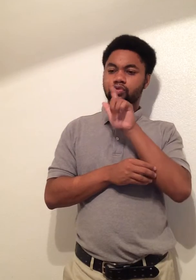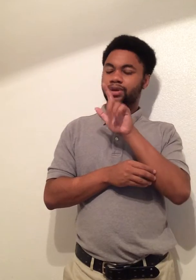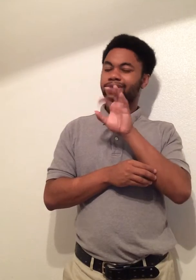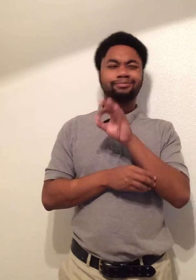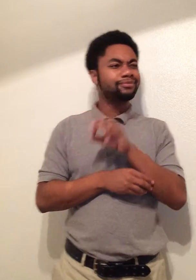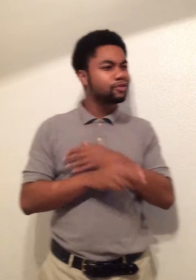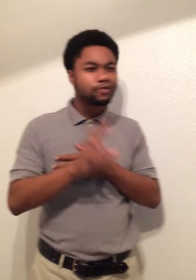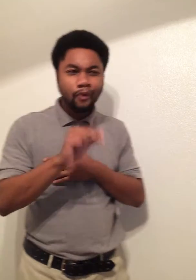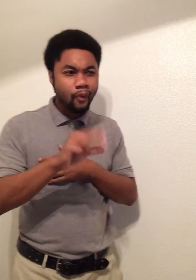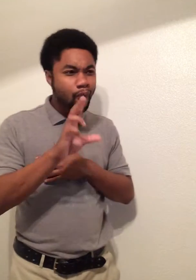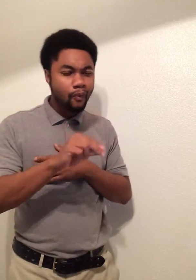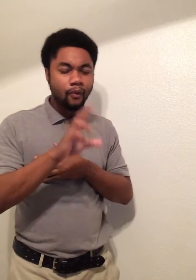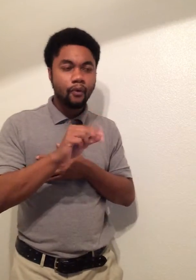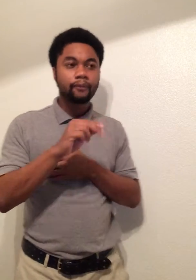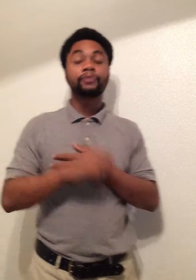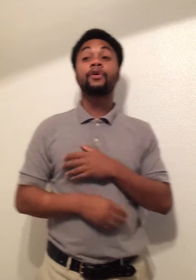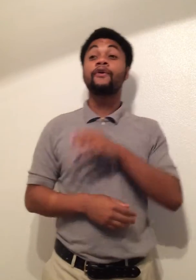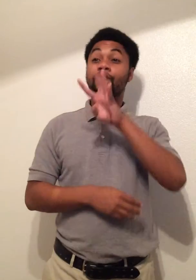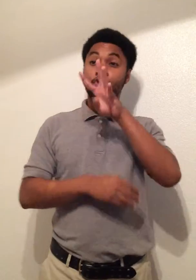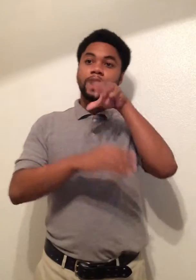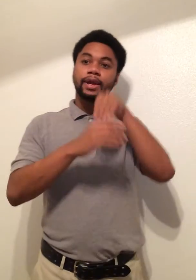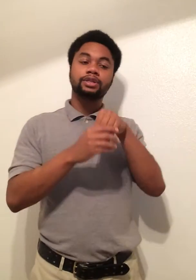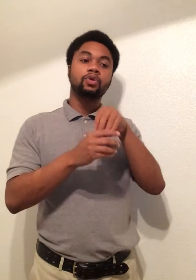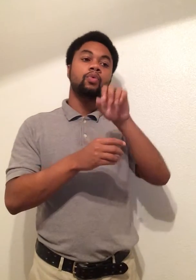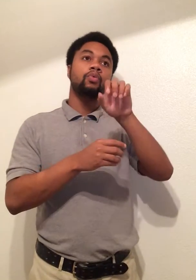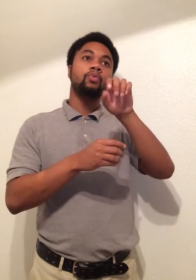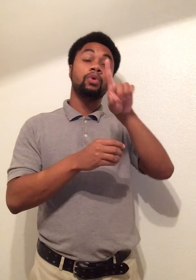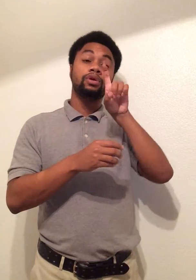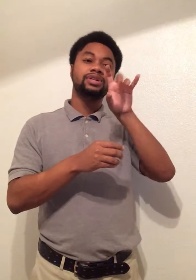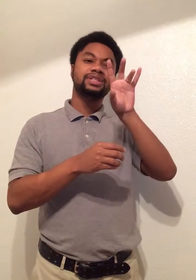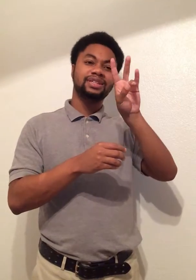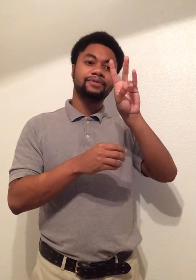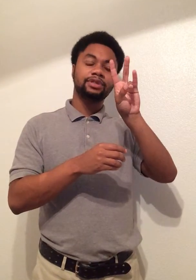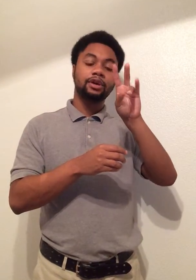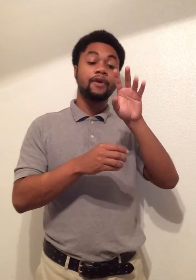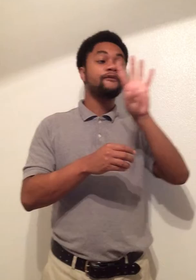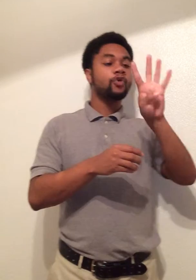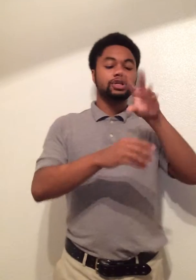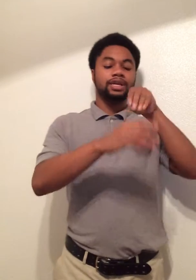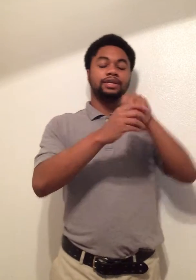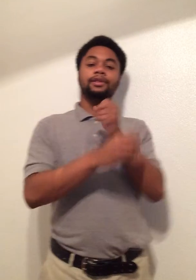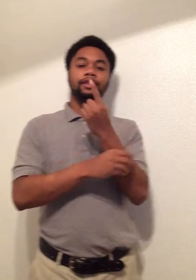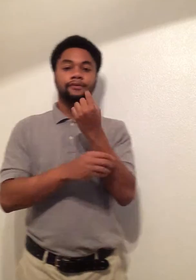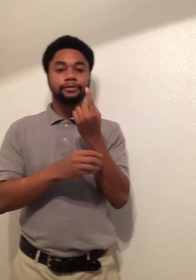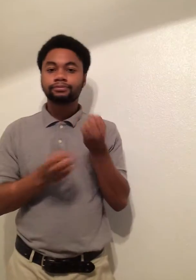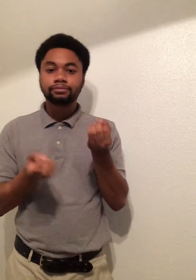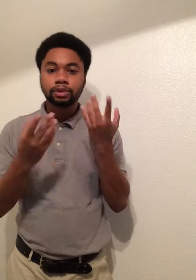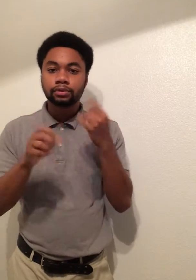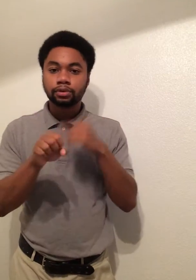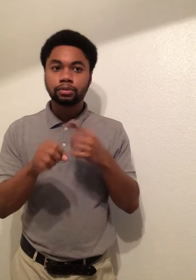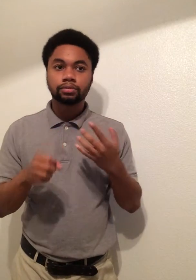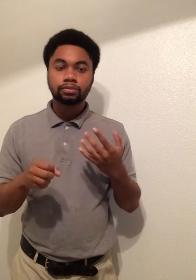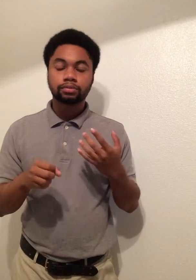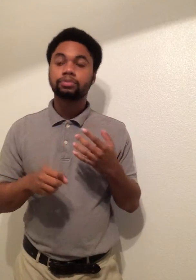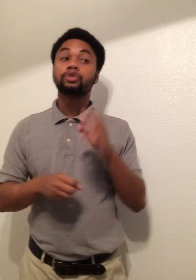4 into 117. 4 goes into 11 how many times? 8 and 3, 2 times. 2 times, which is